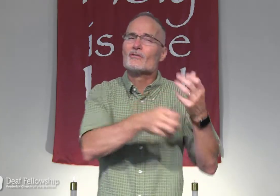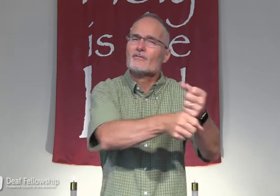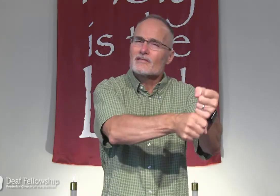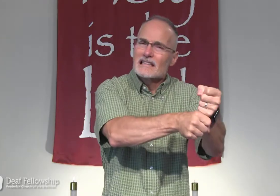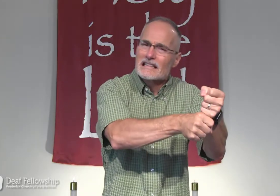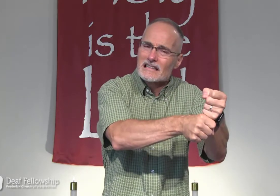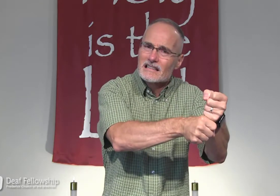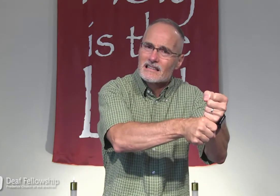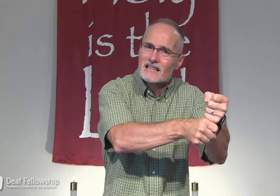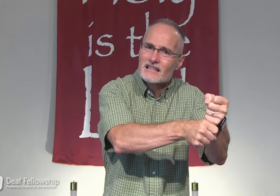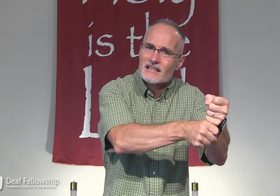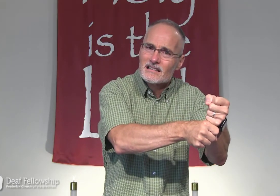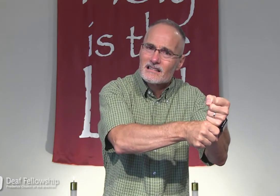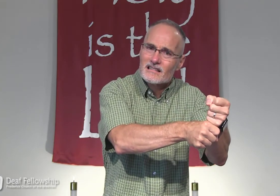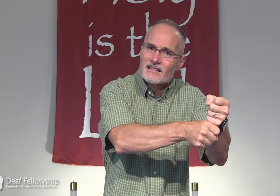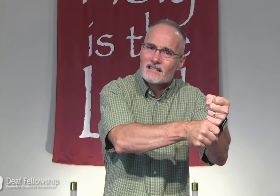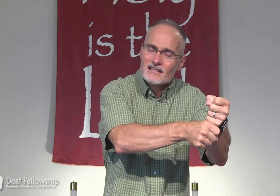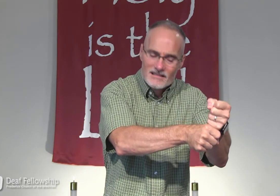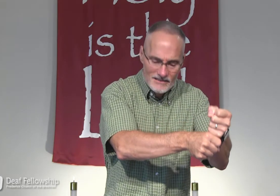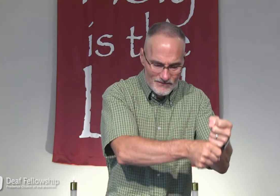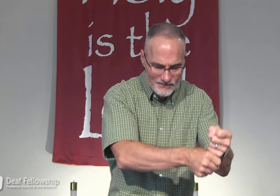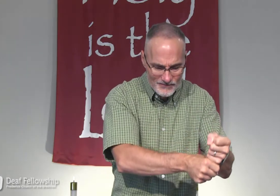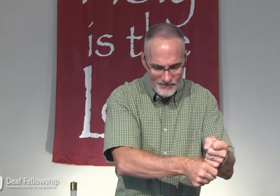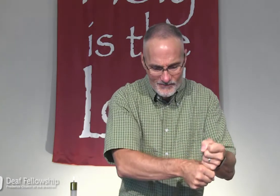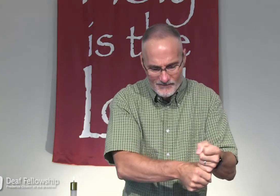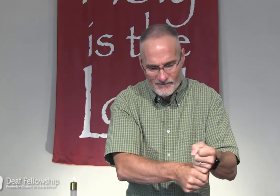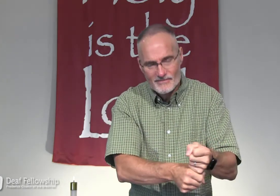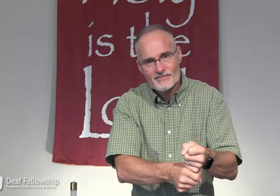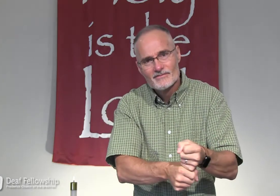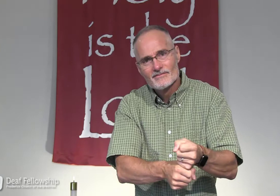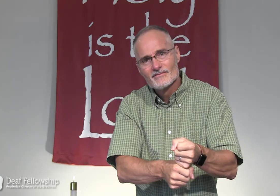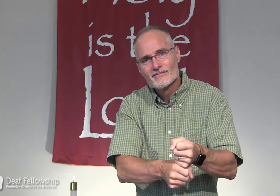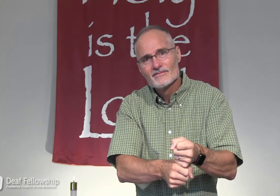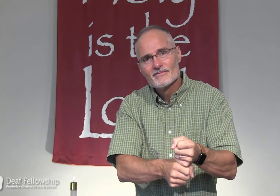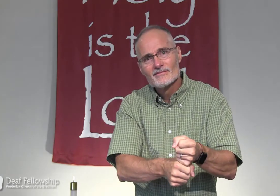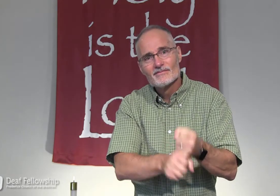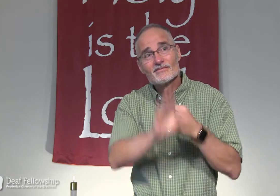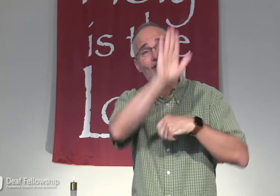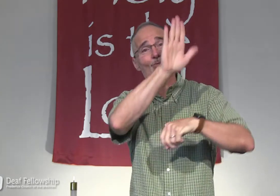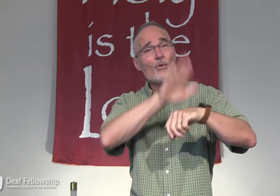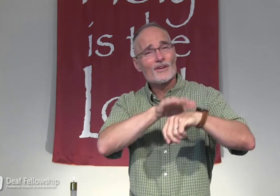So what you've learned, cling to that.